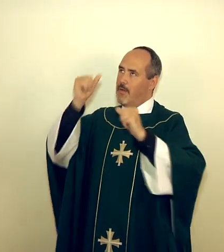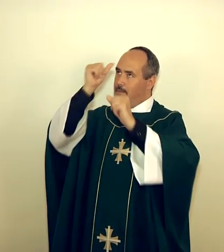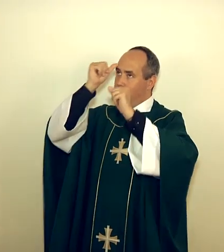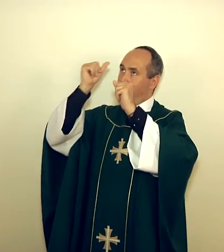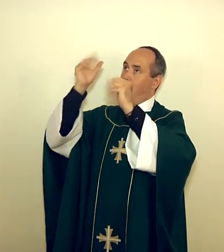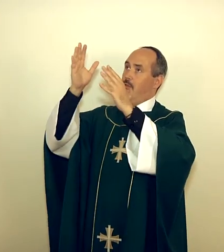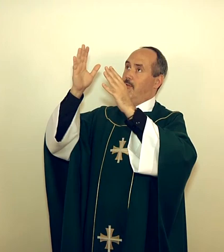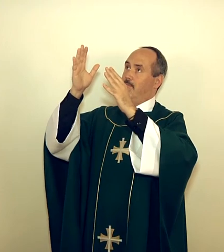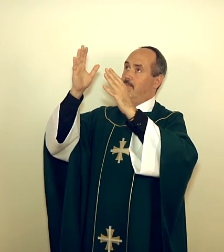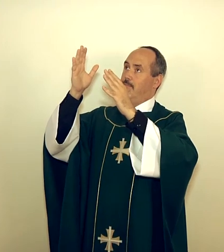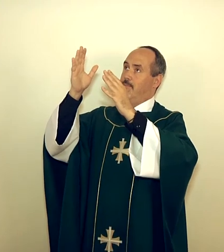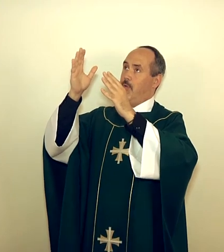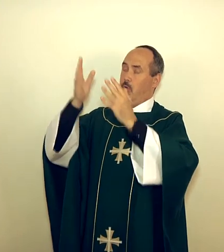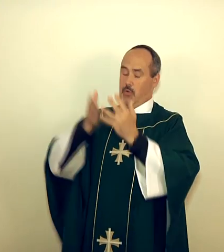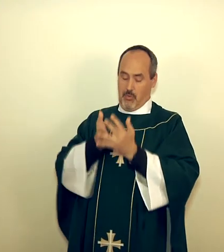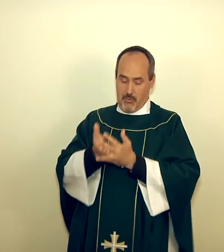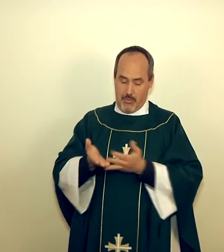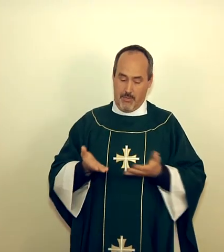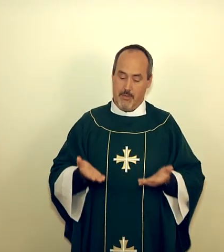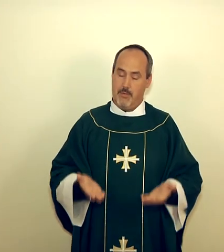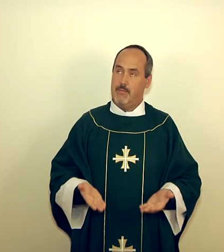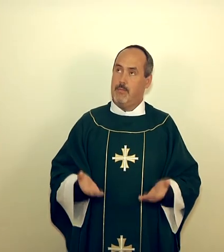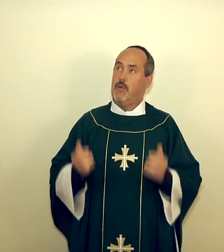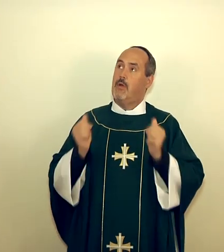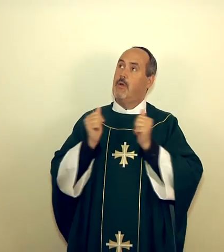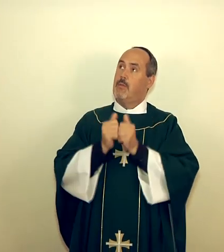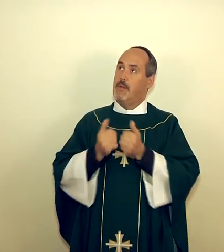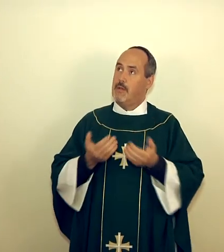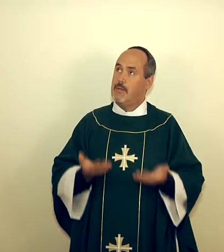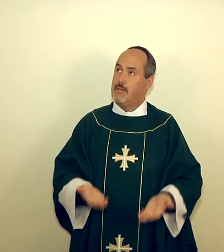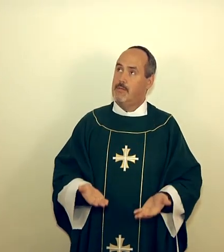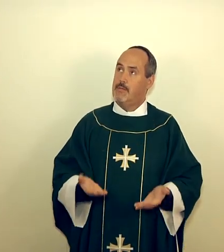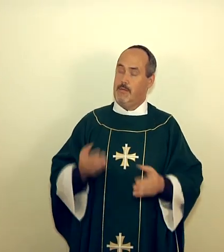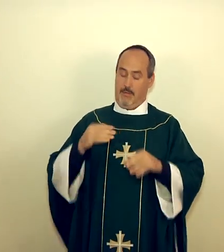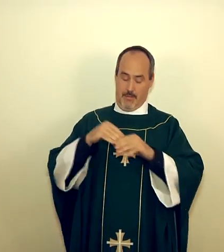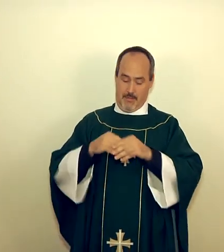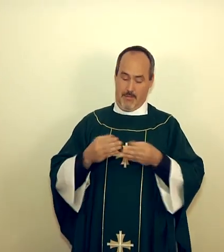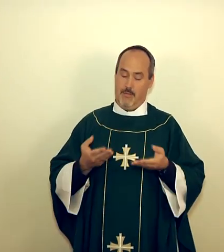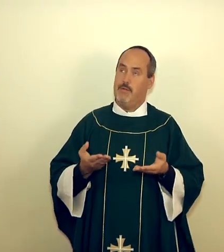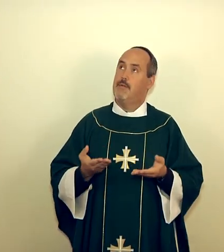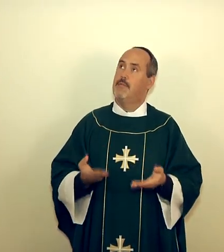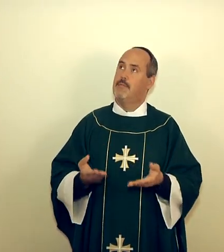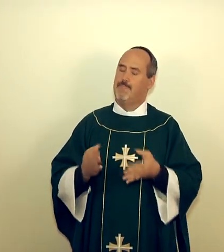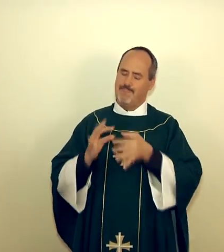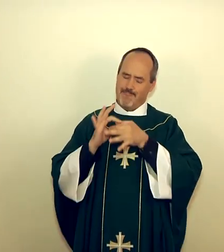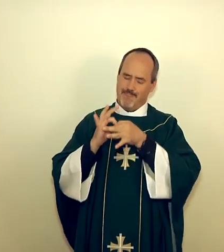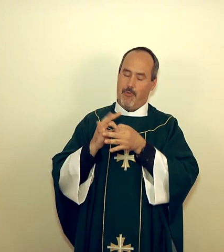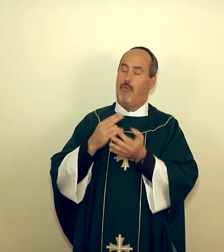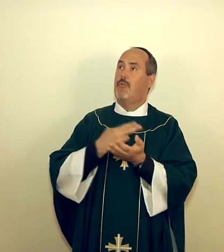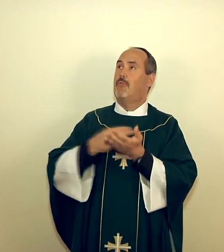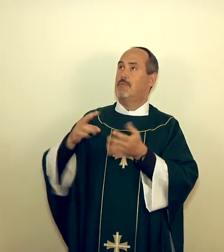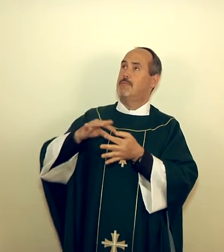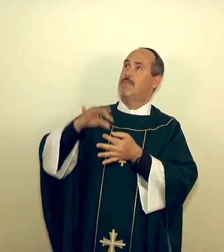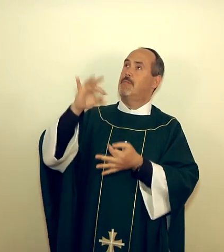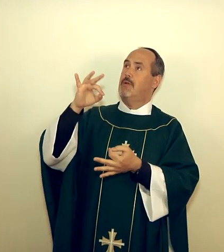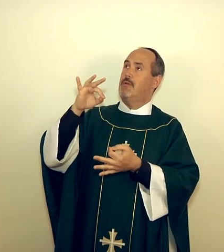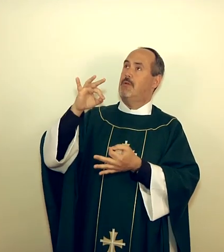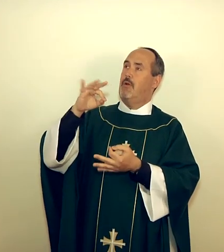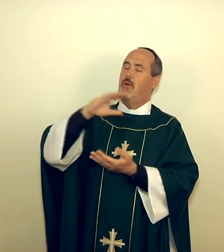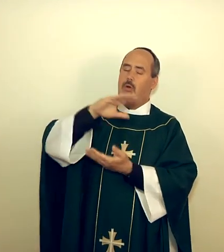Through him, and with him, and in him, to you, O God, Almighty Father, in the unity of